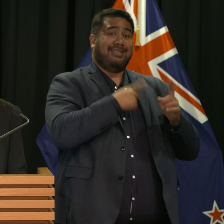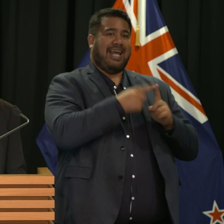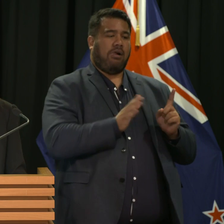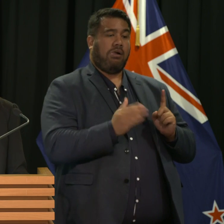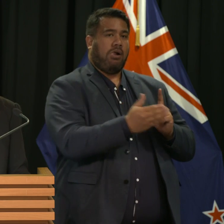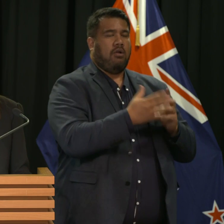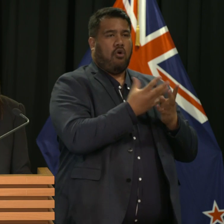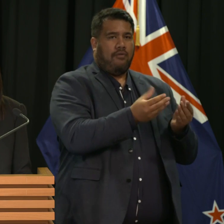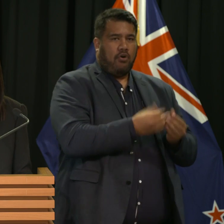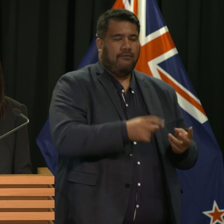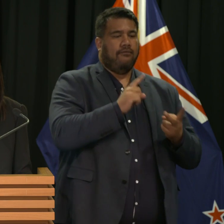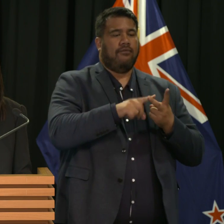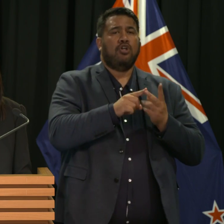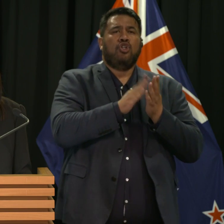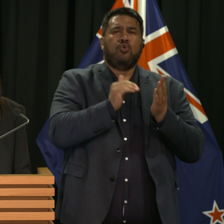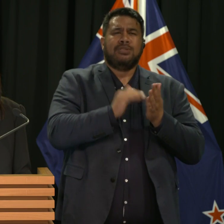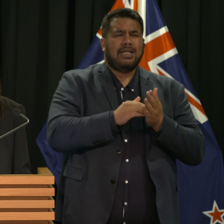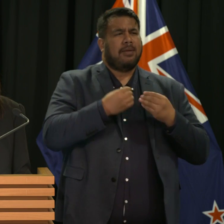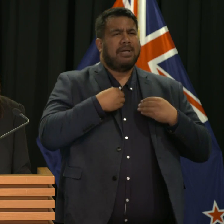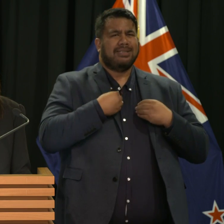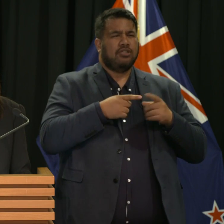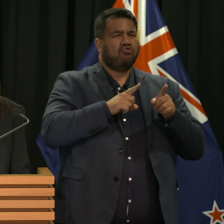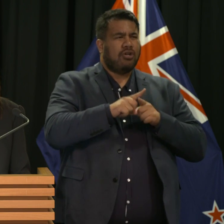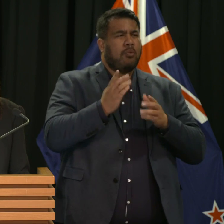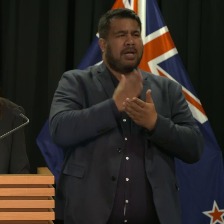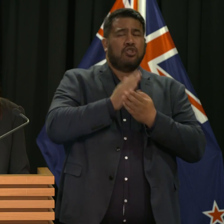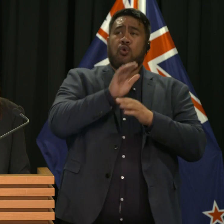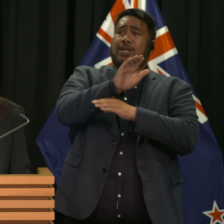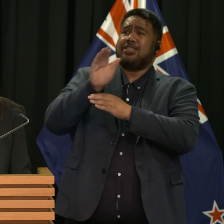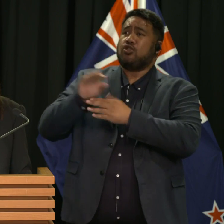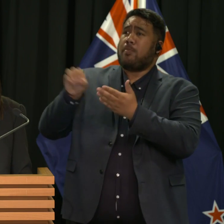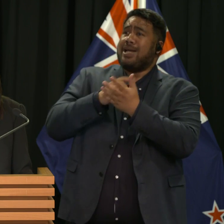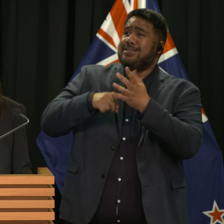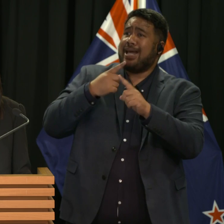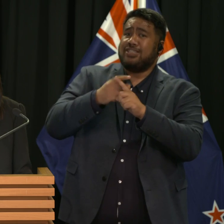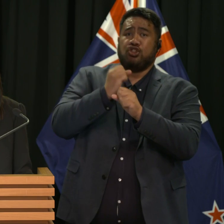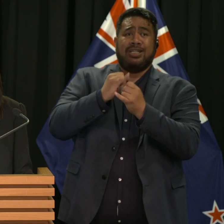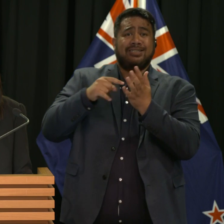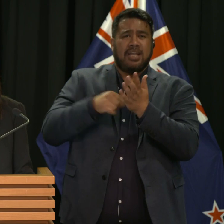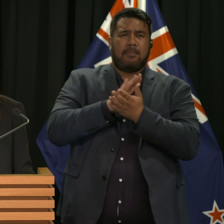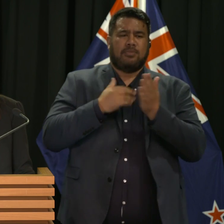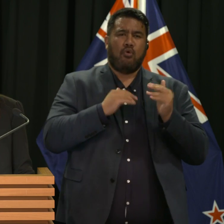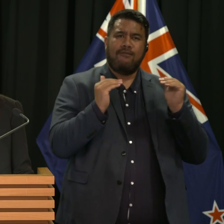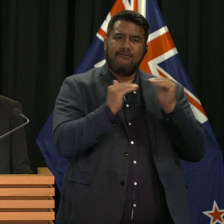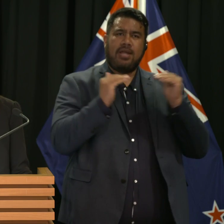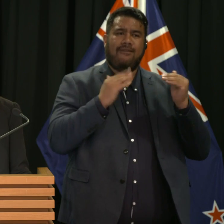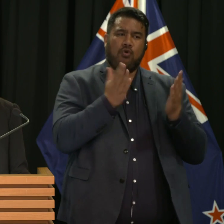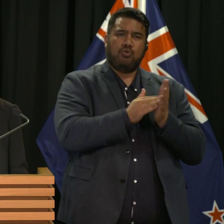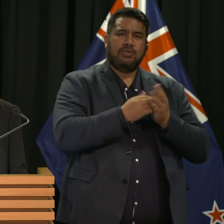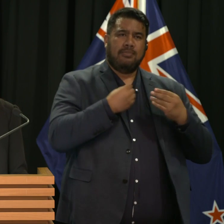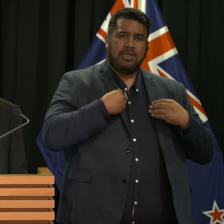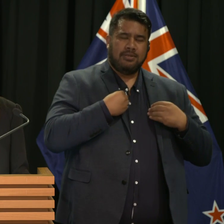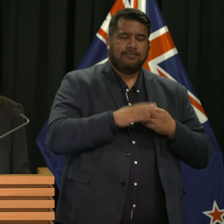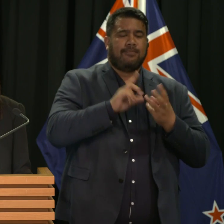playing field for New Zealand retailers by making international businesses pay the GST they owe, the $1 billion R&D